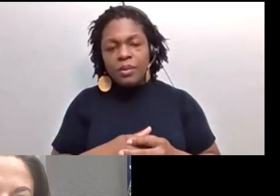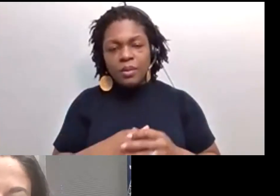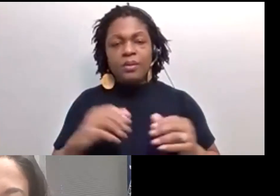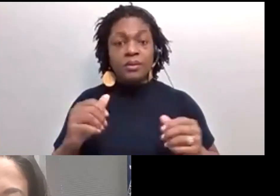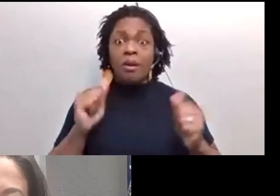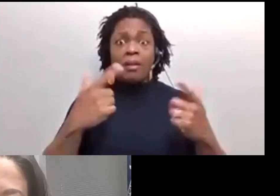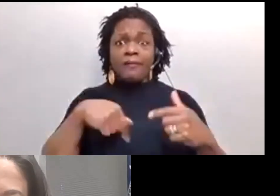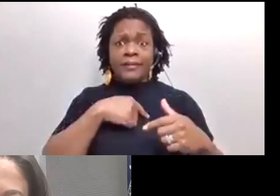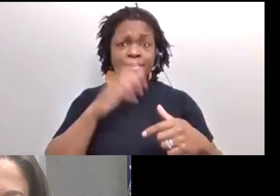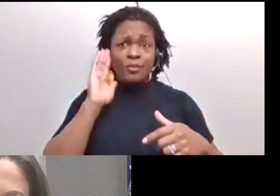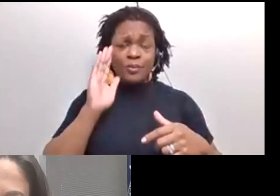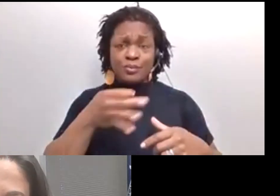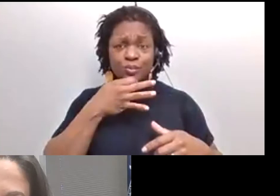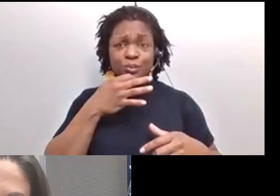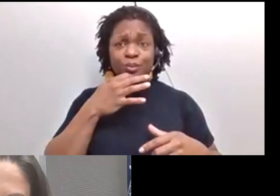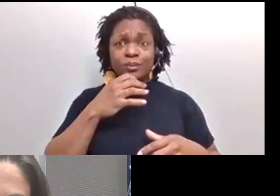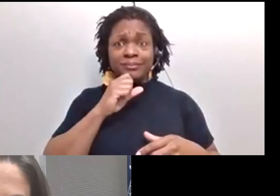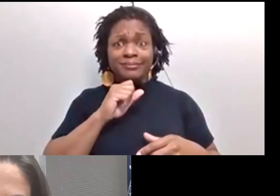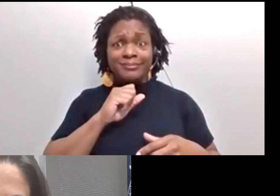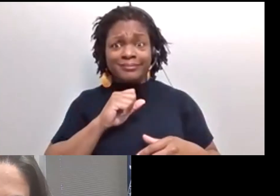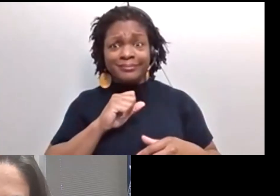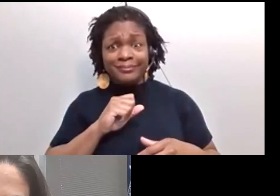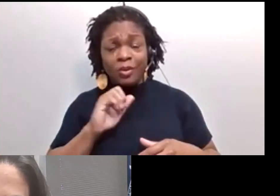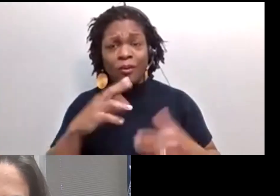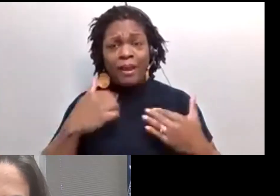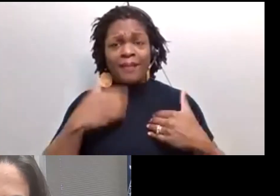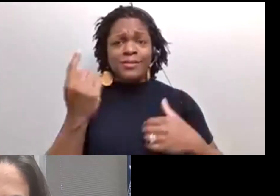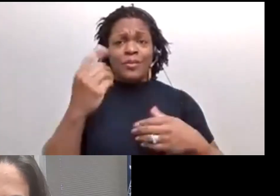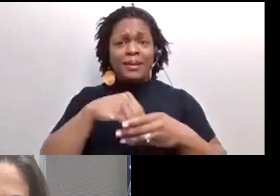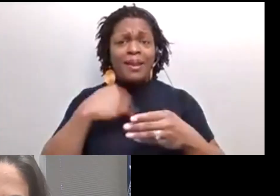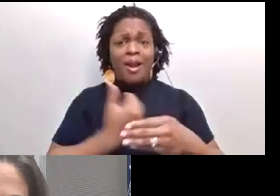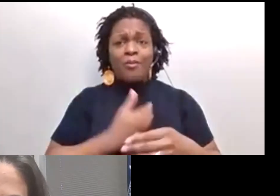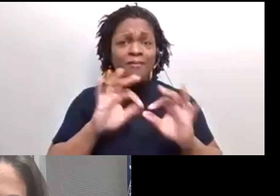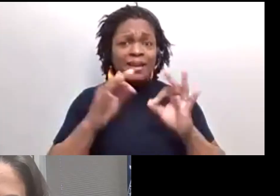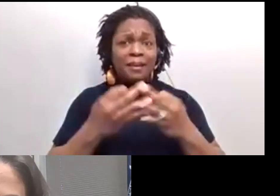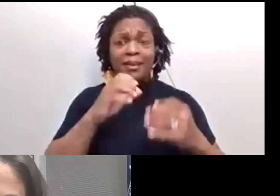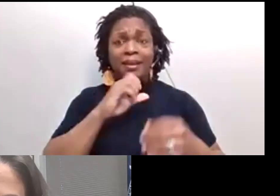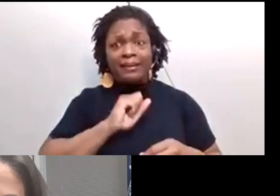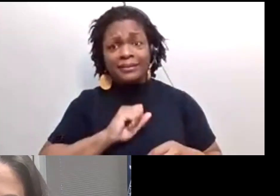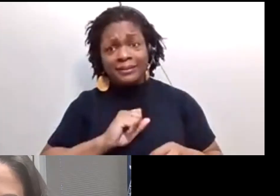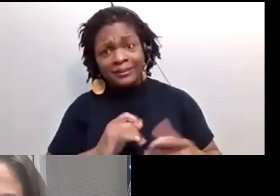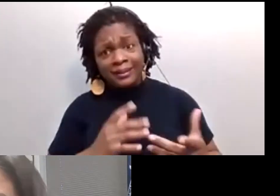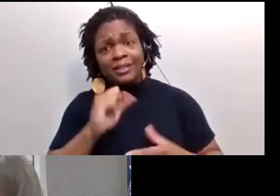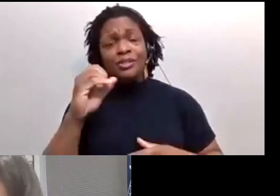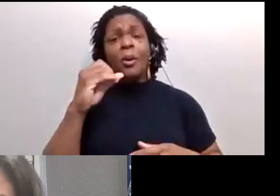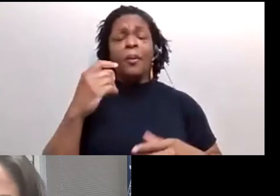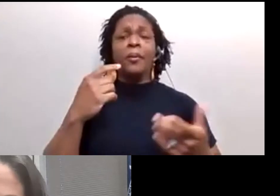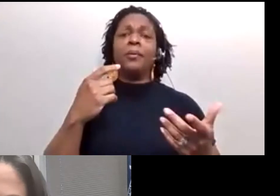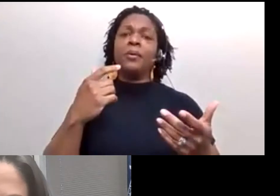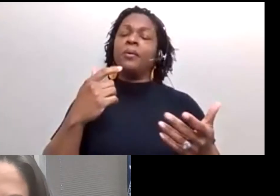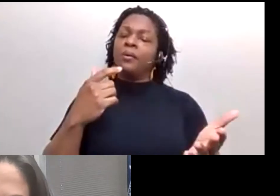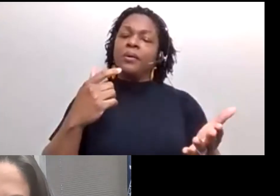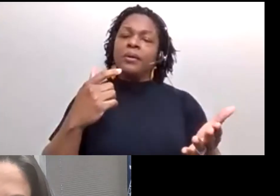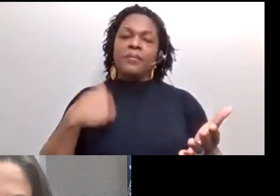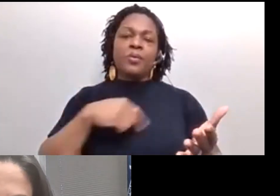age or have someone in our family who are aging. And so we wanna make sure those systems are whole. So I appreciate